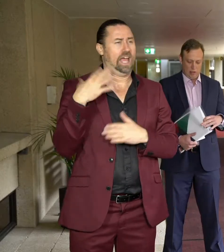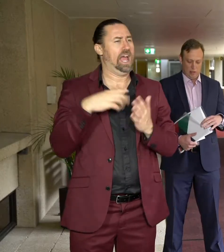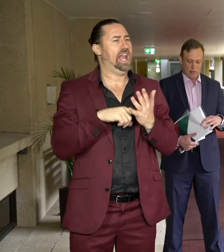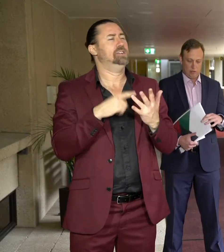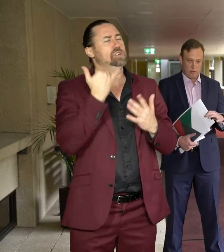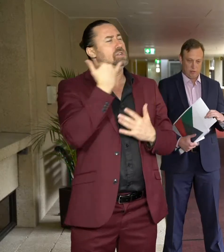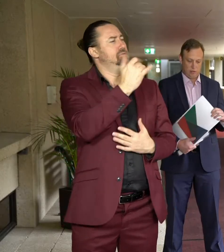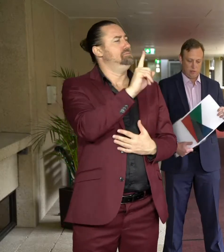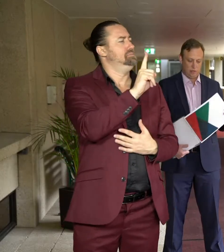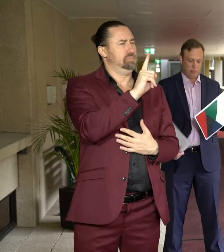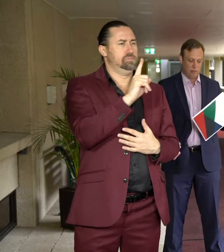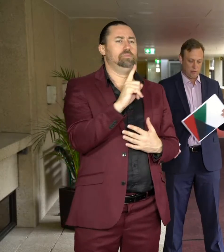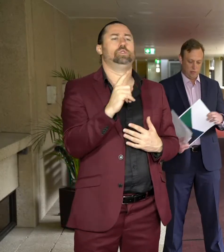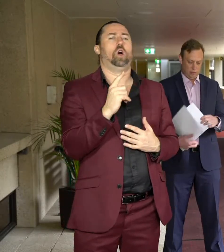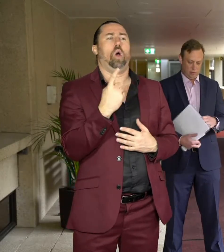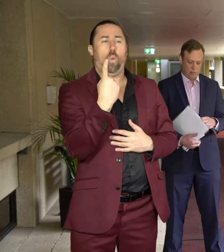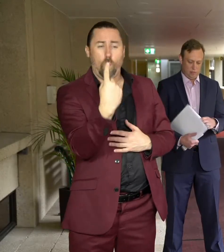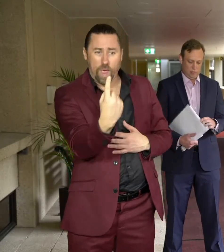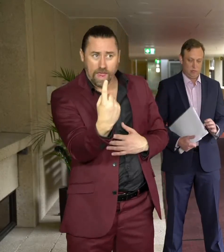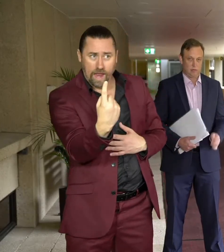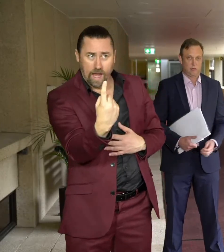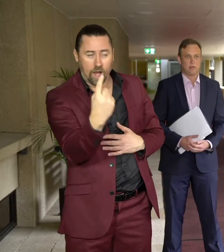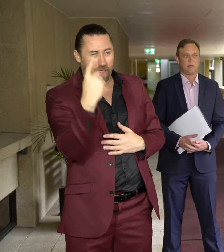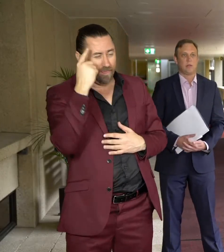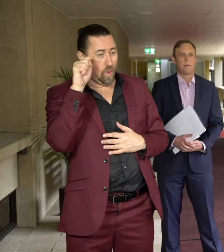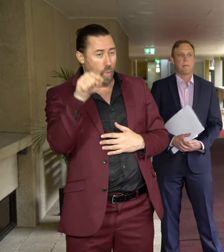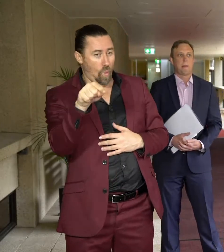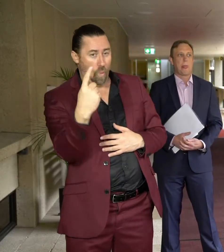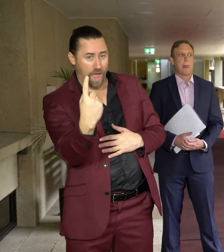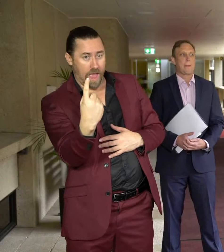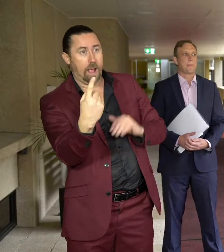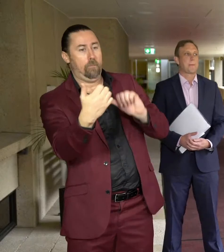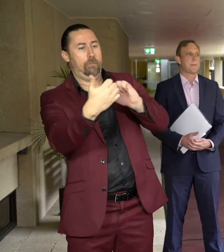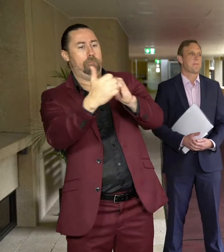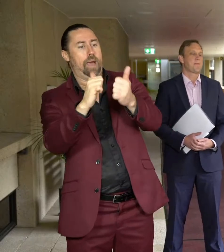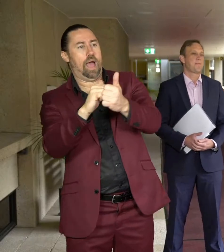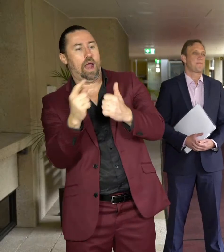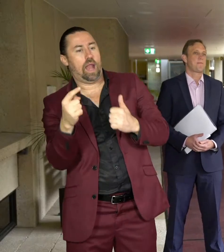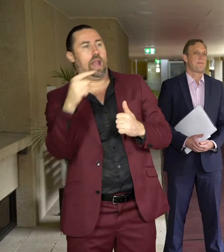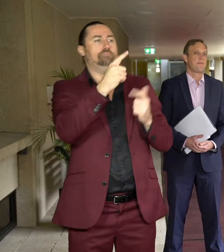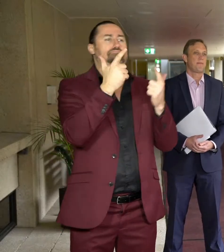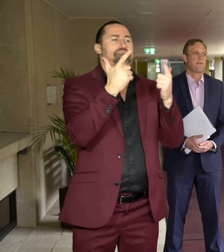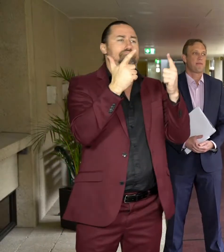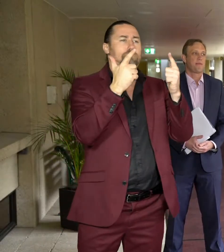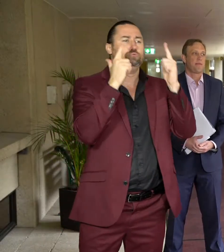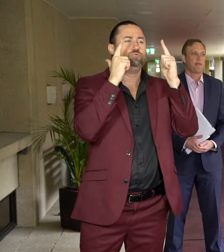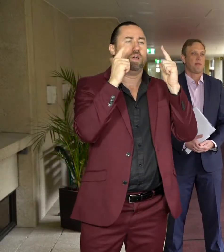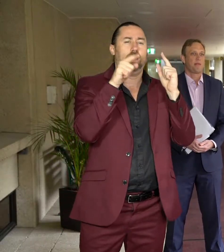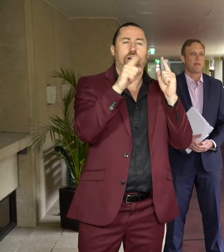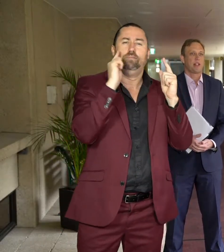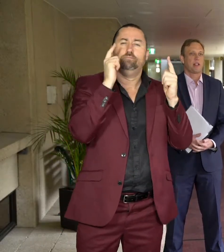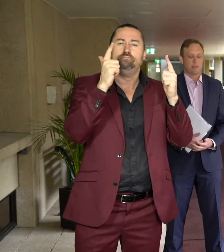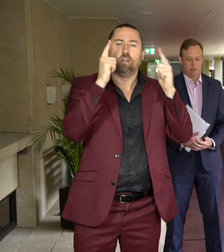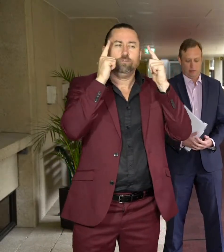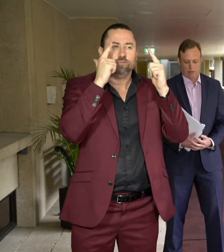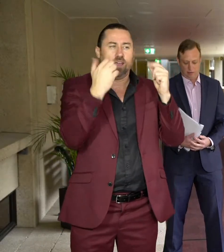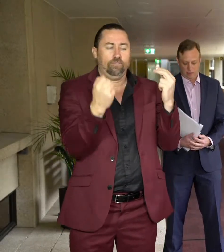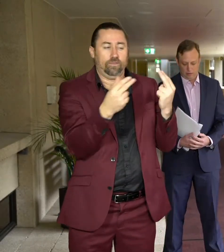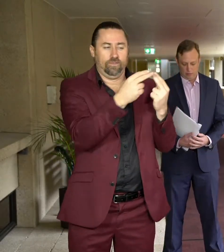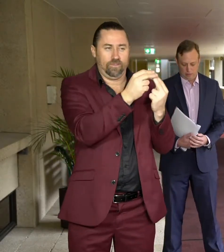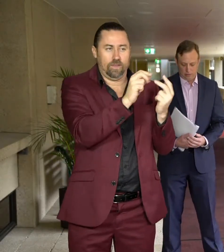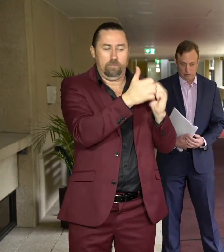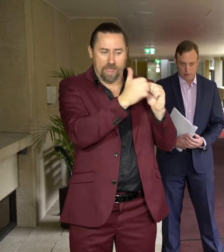clarify it. But I understand one might be the partner of the manager of the restaurant, and the